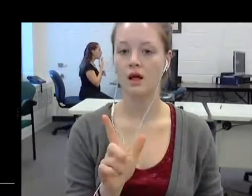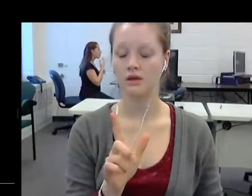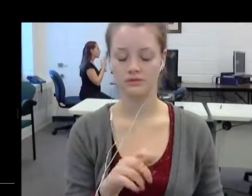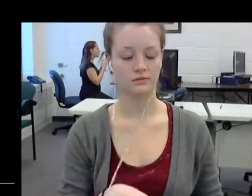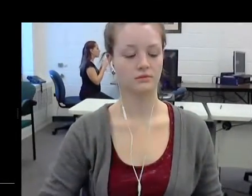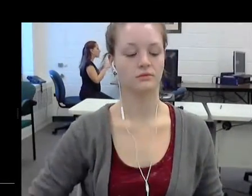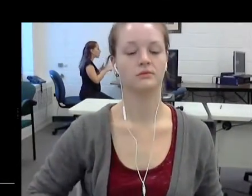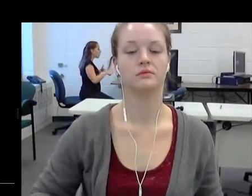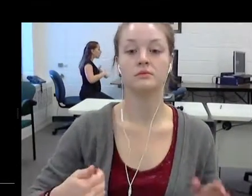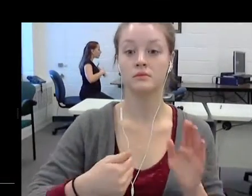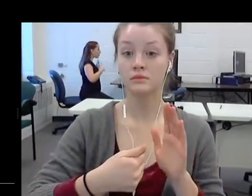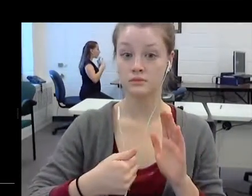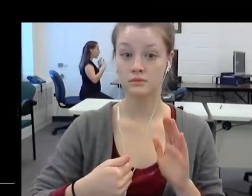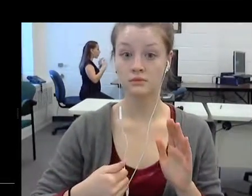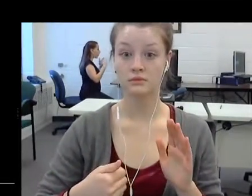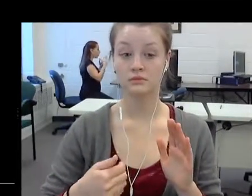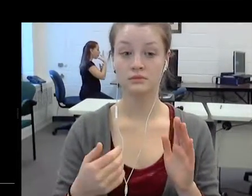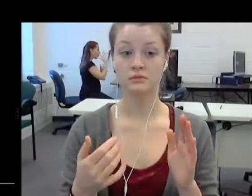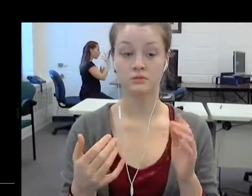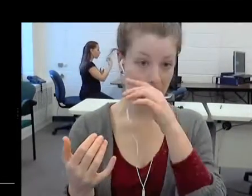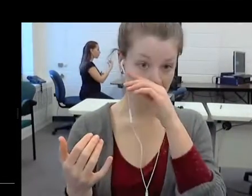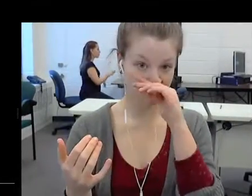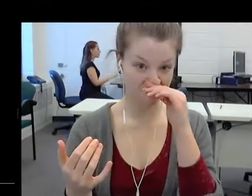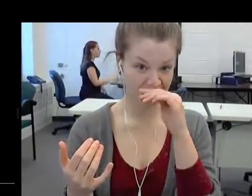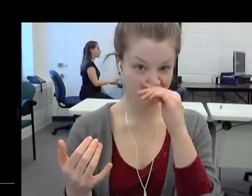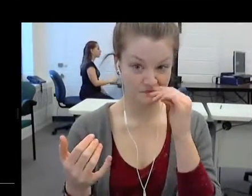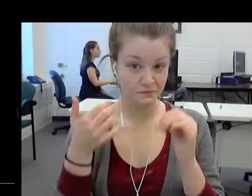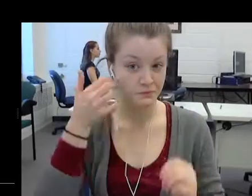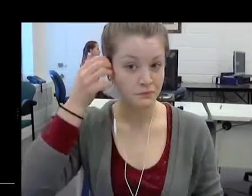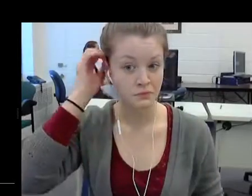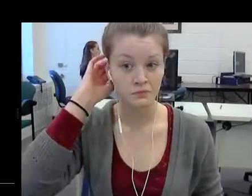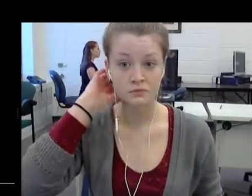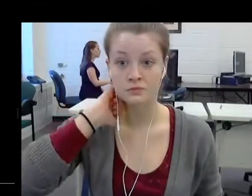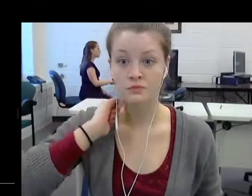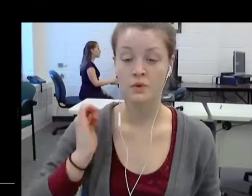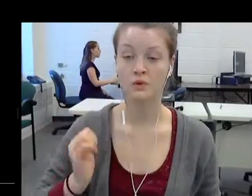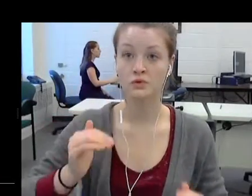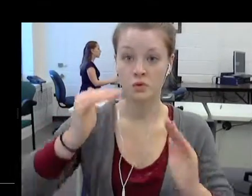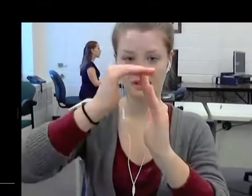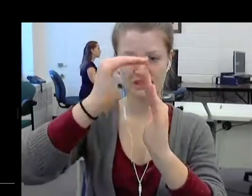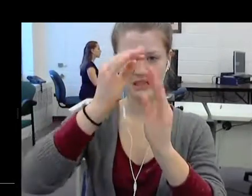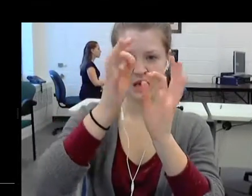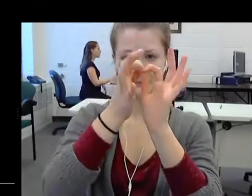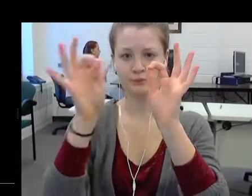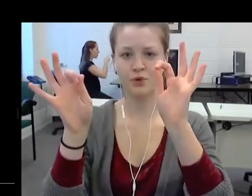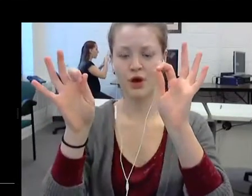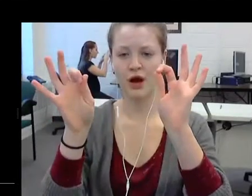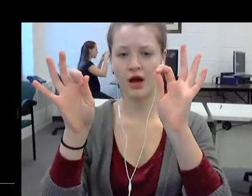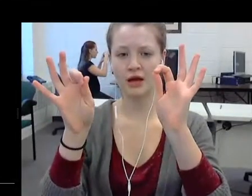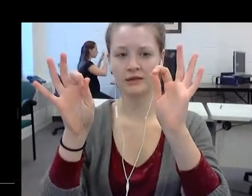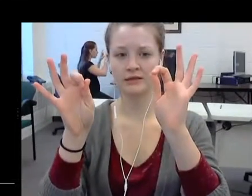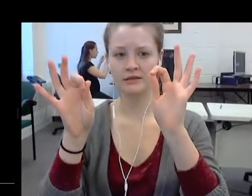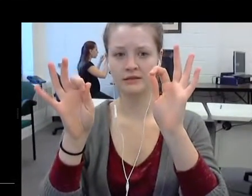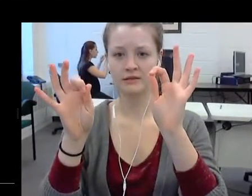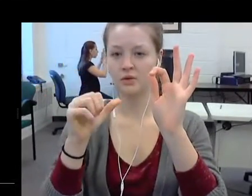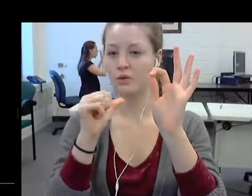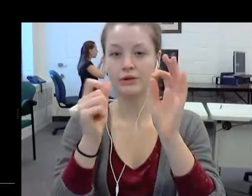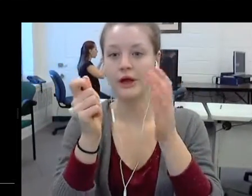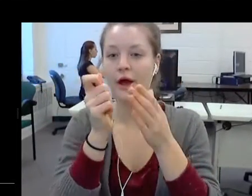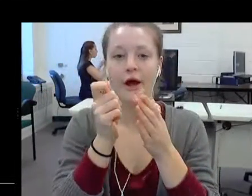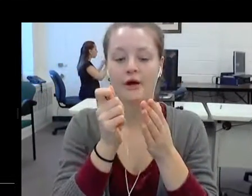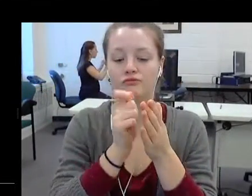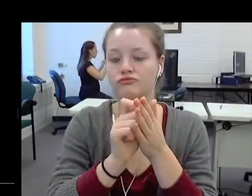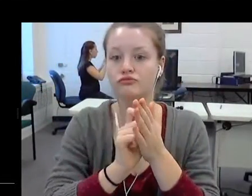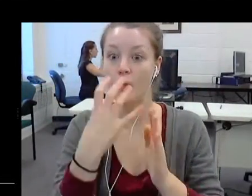write the name of this heading here, the life of a wolf. We're not going to write wolf because we're not doing Cornell Notes on the